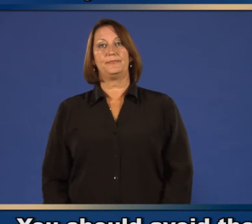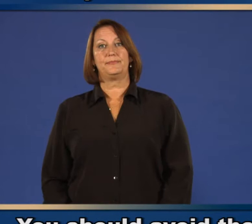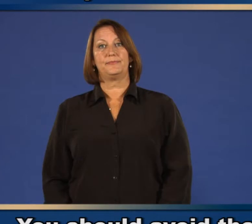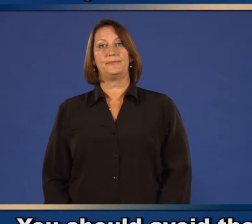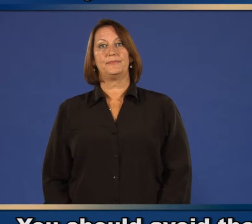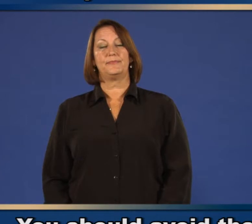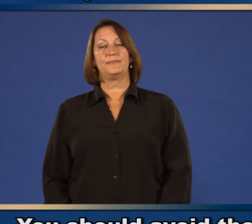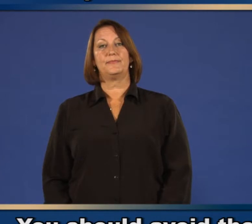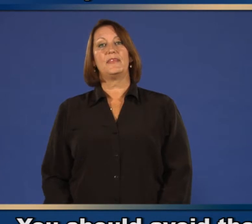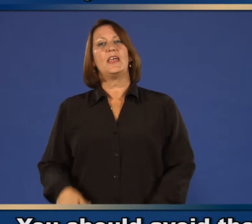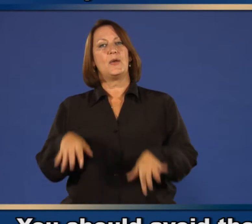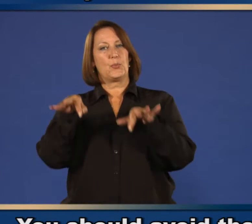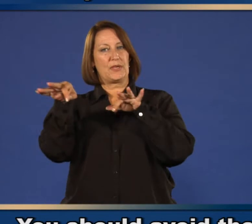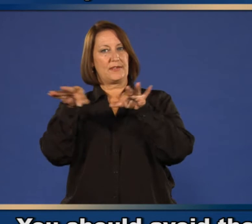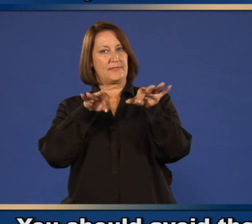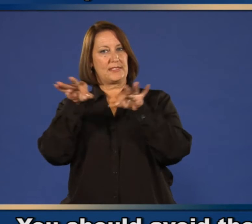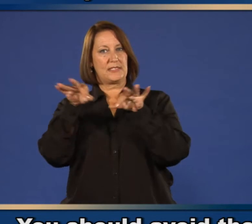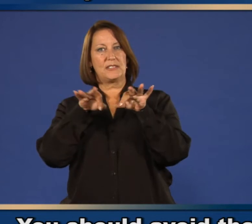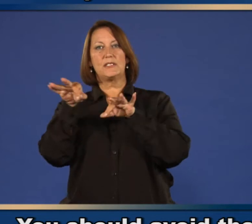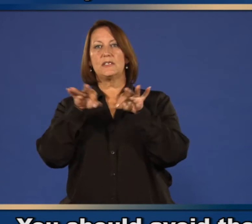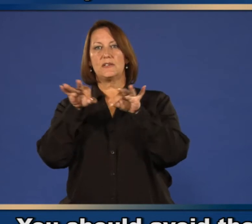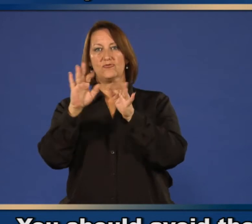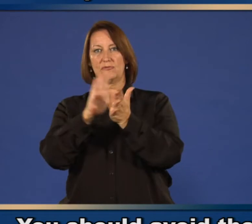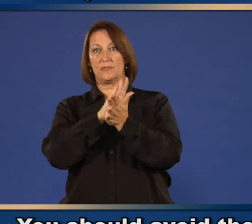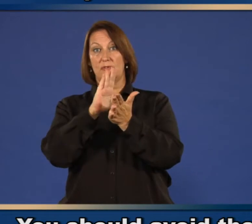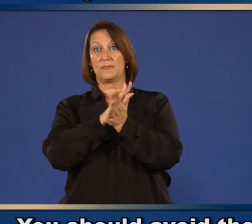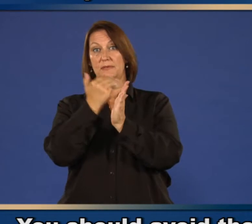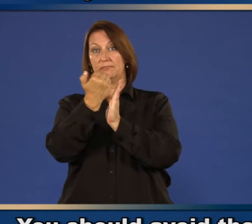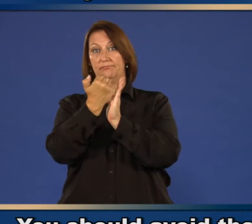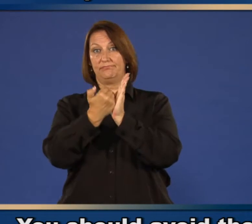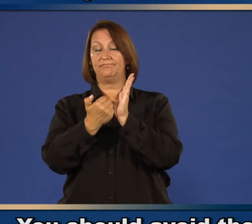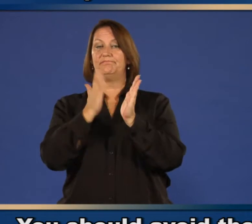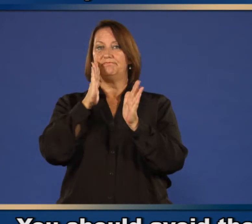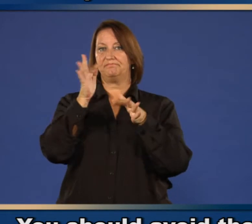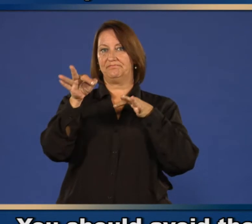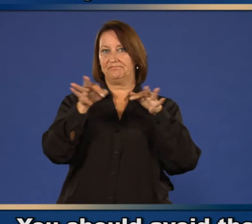Follow the instructions on the next page carefully.